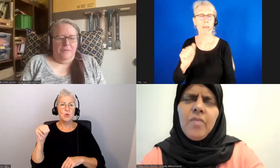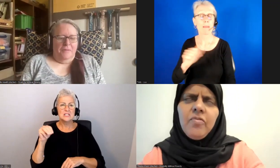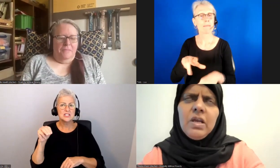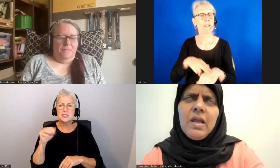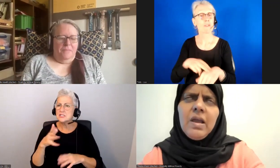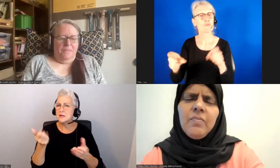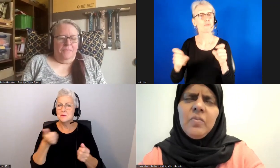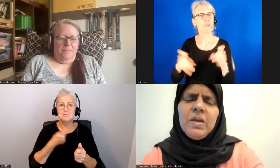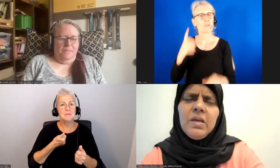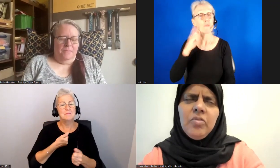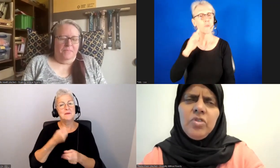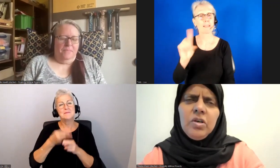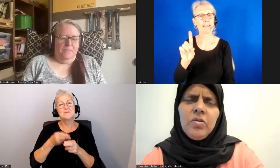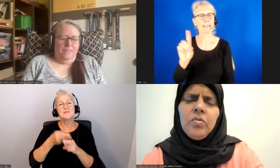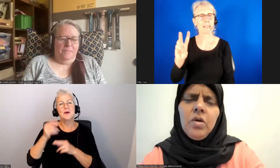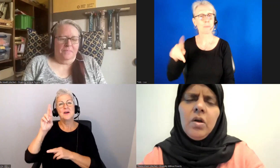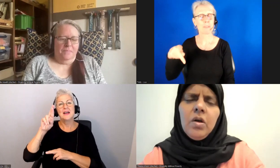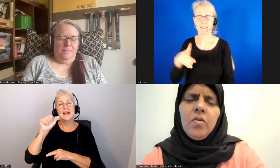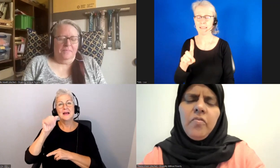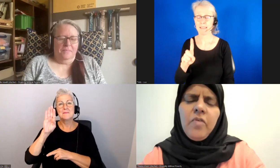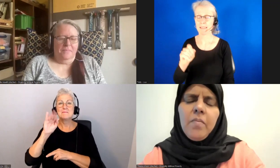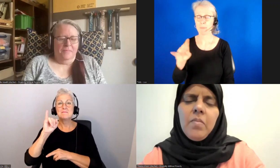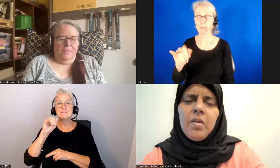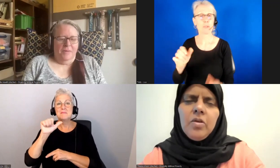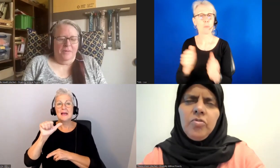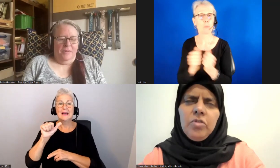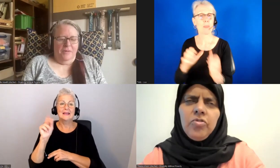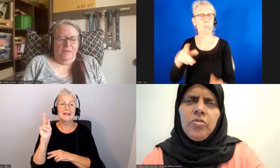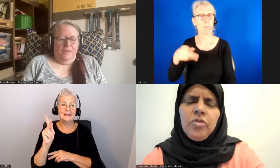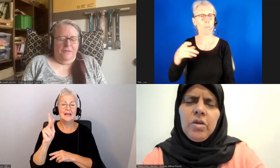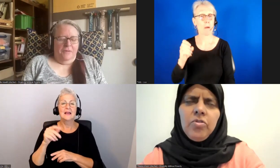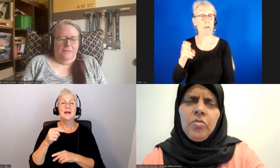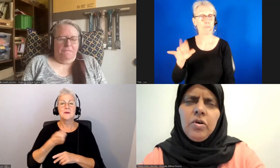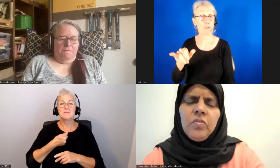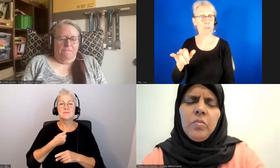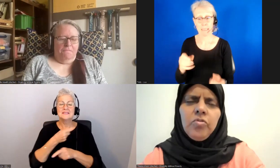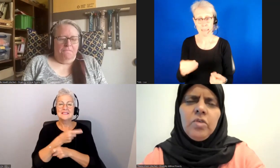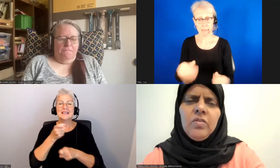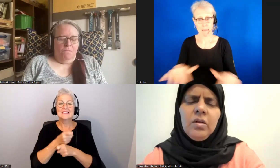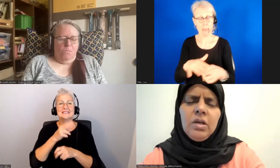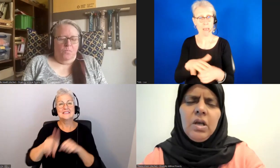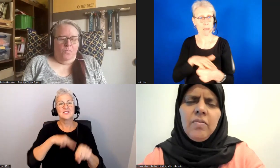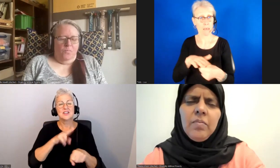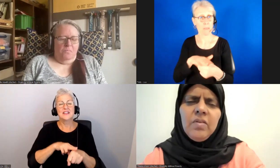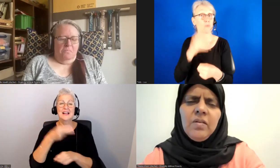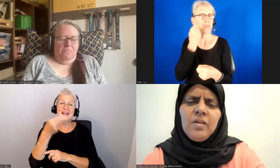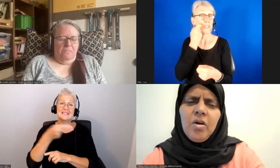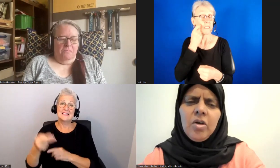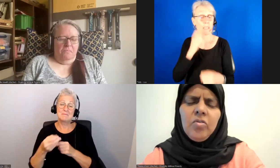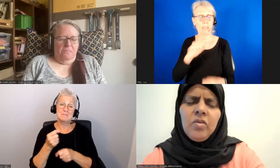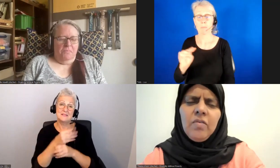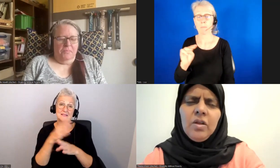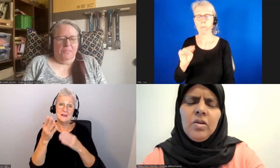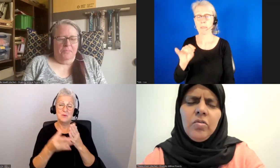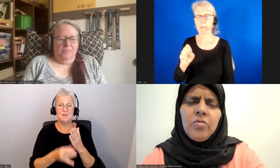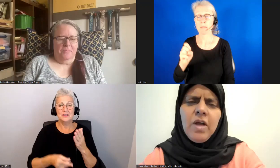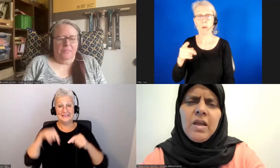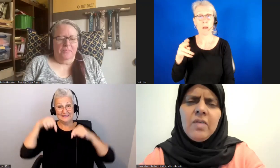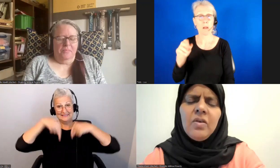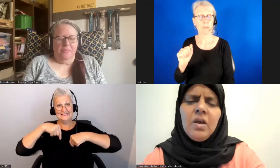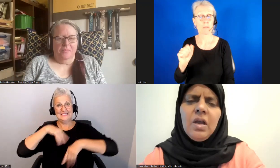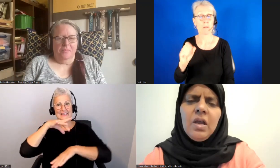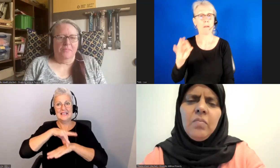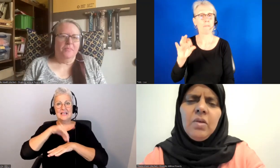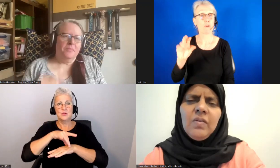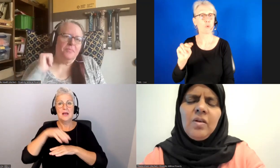Without Poverty, and I am speaking to you from the traditional territories, most recently of the Mississaugas of the New